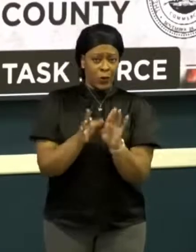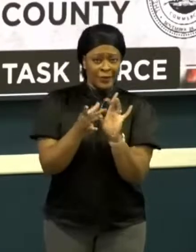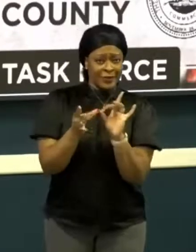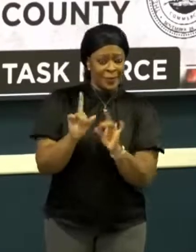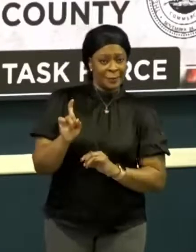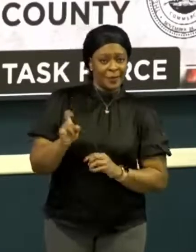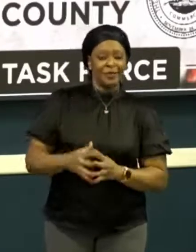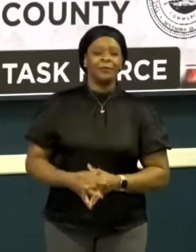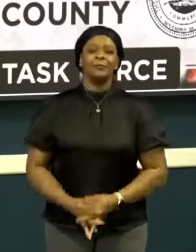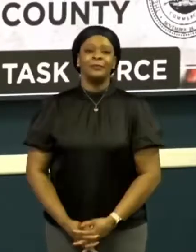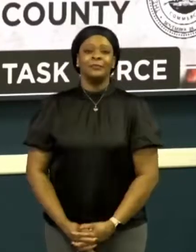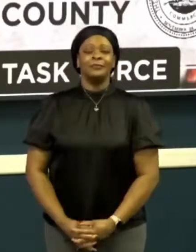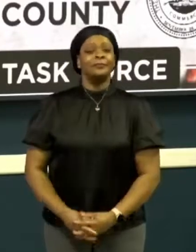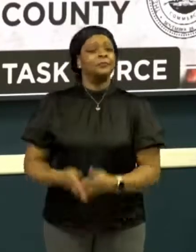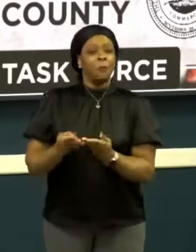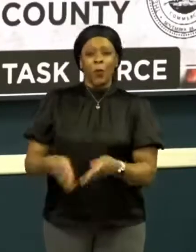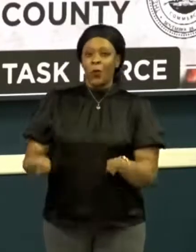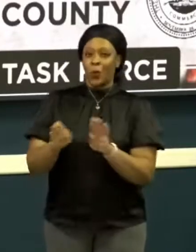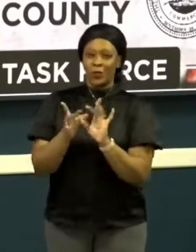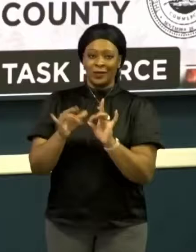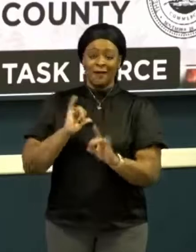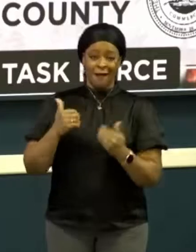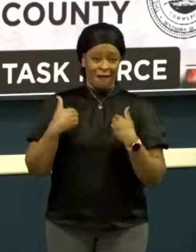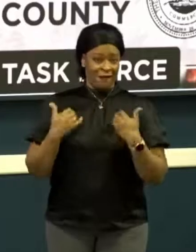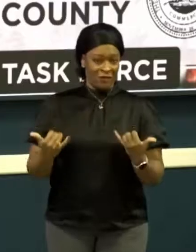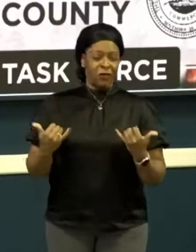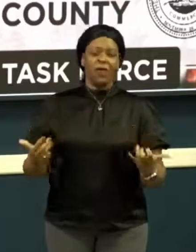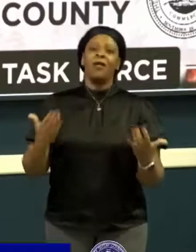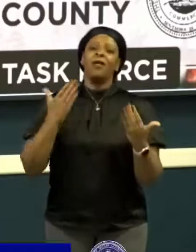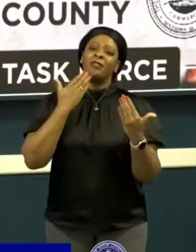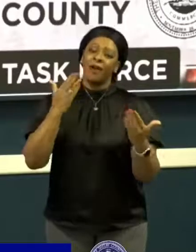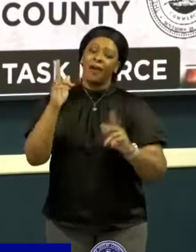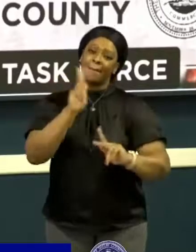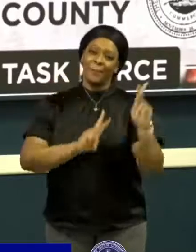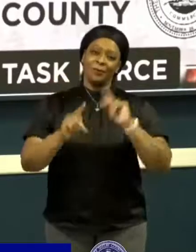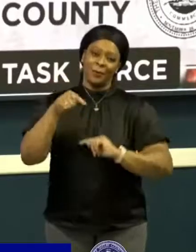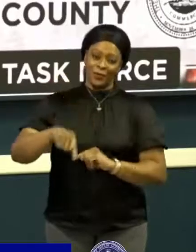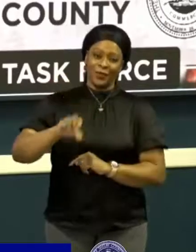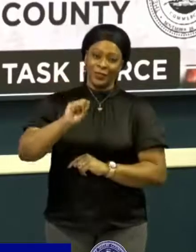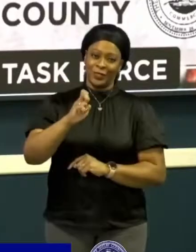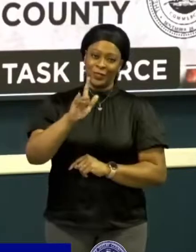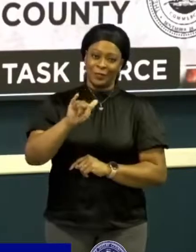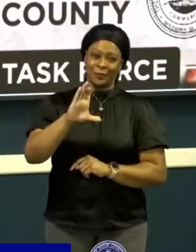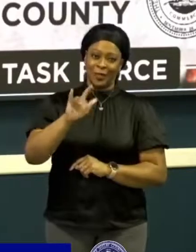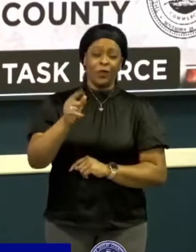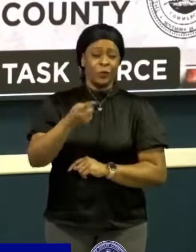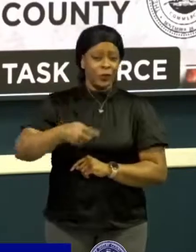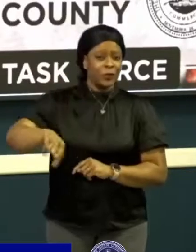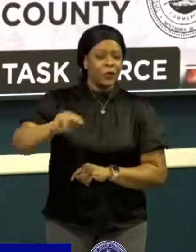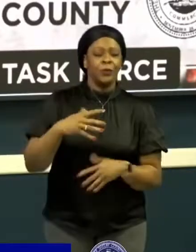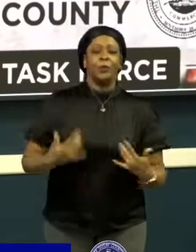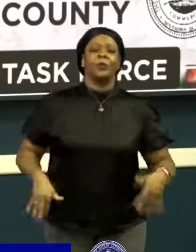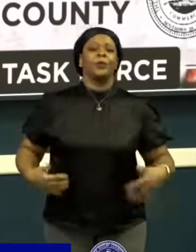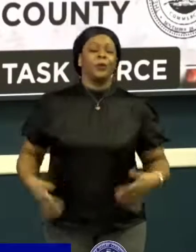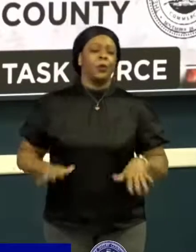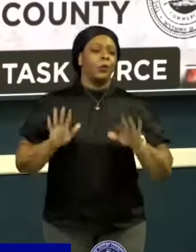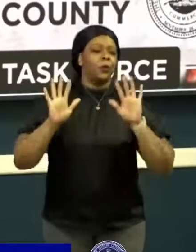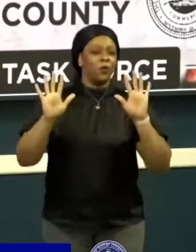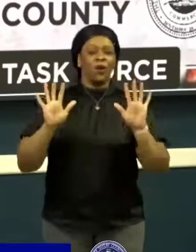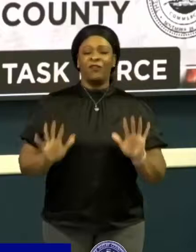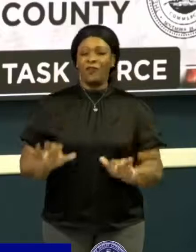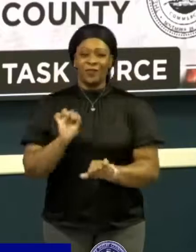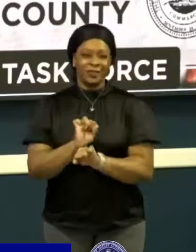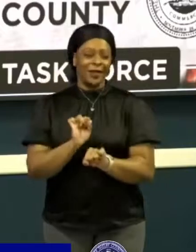statements? The only closing statement I have is to thank the people of Shelby County. You all have done a wonderful